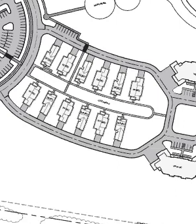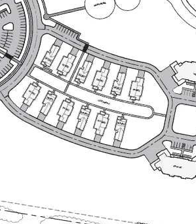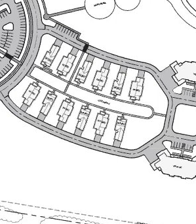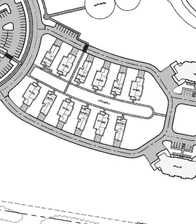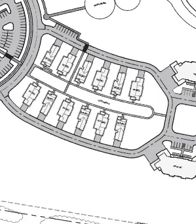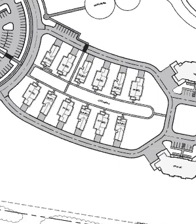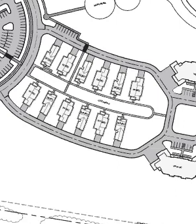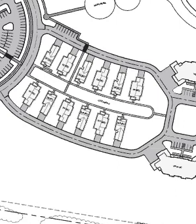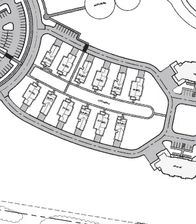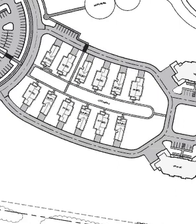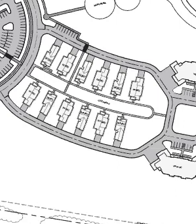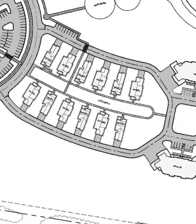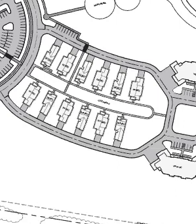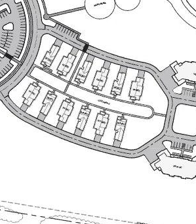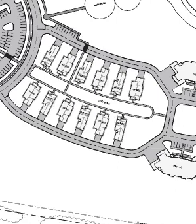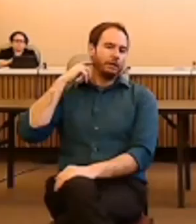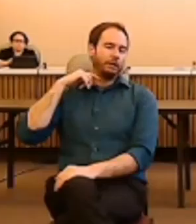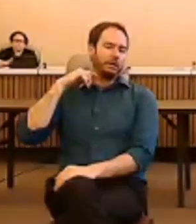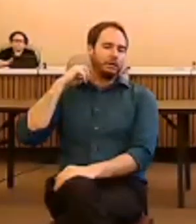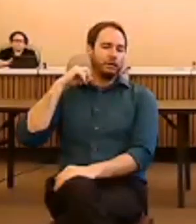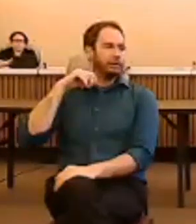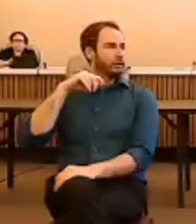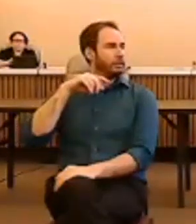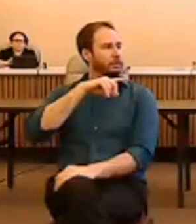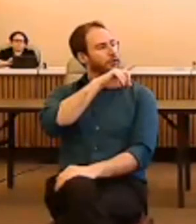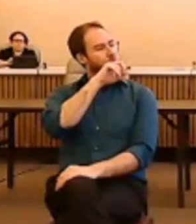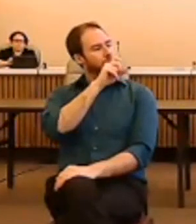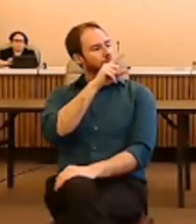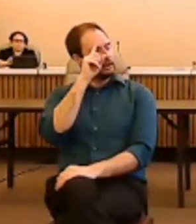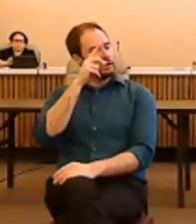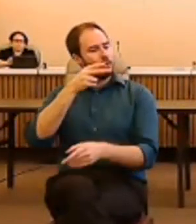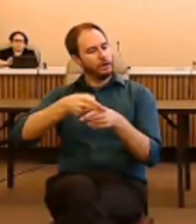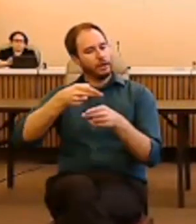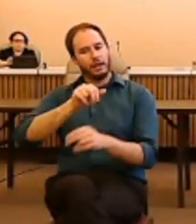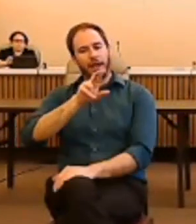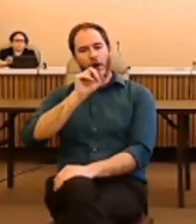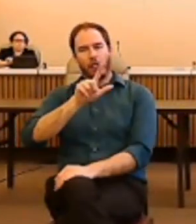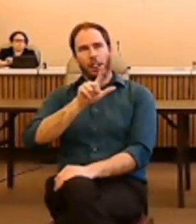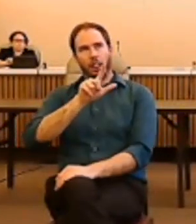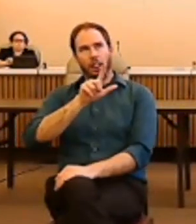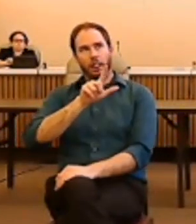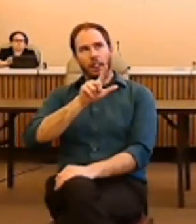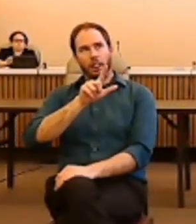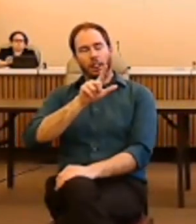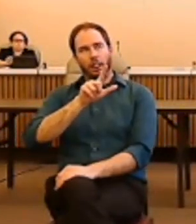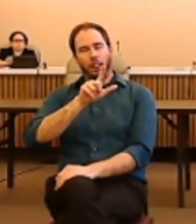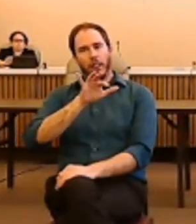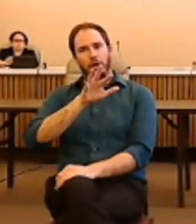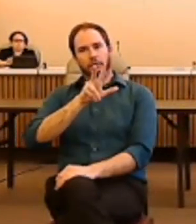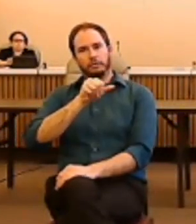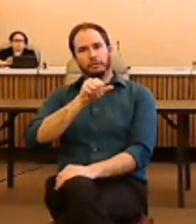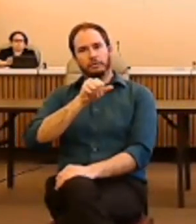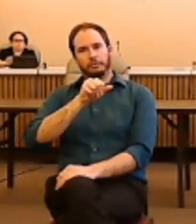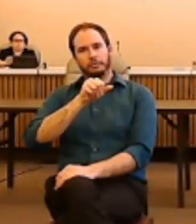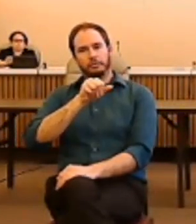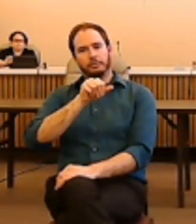the view sheds Actually, that were provided. can you bring up, I think it's called the aerial, what was I just